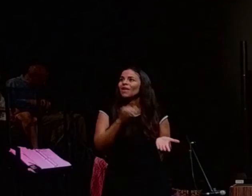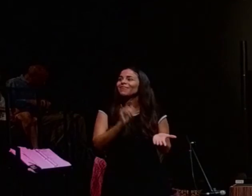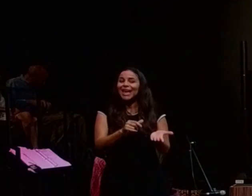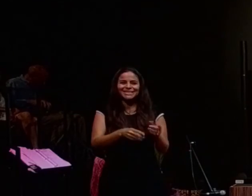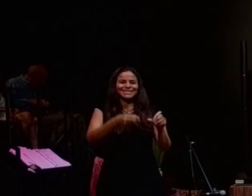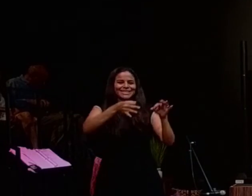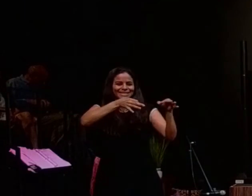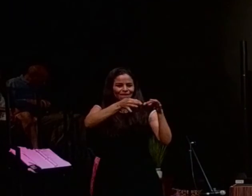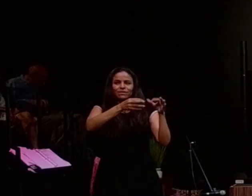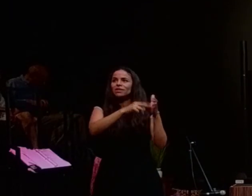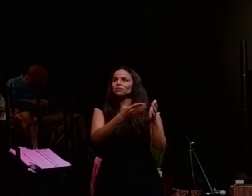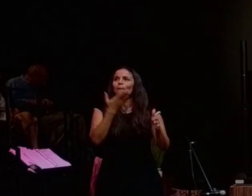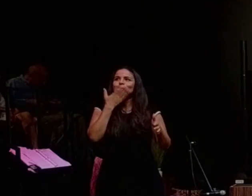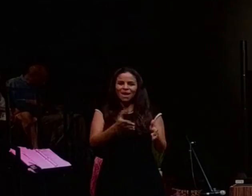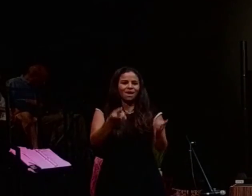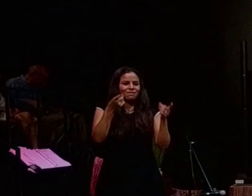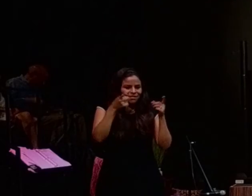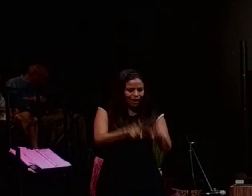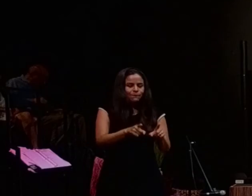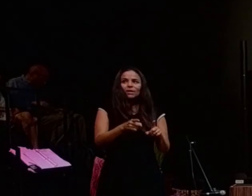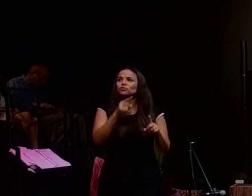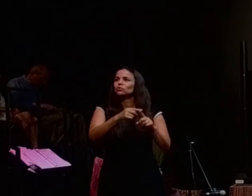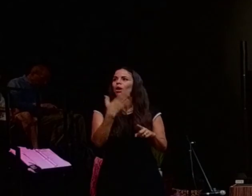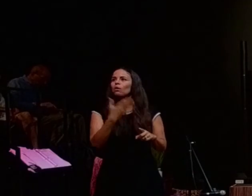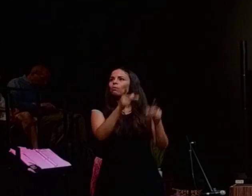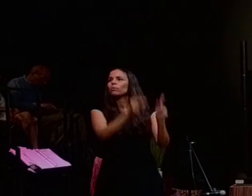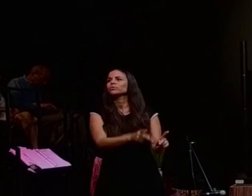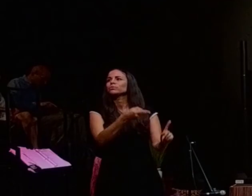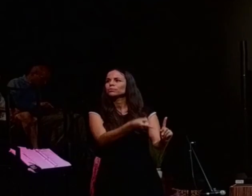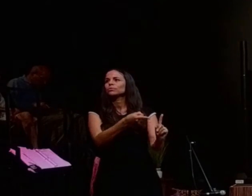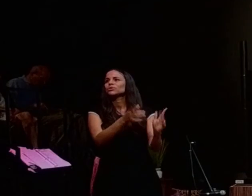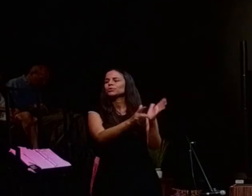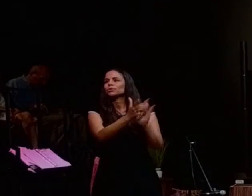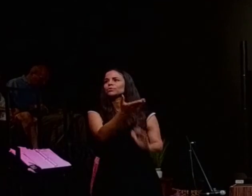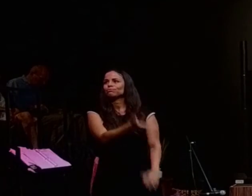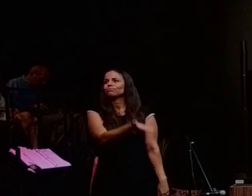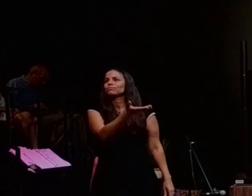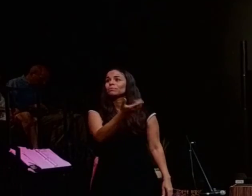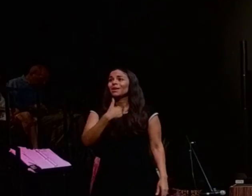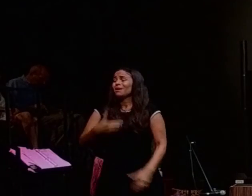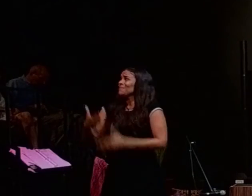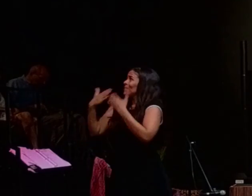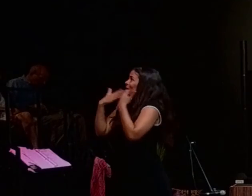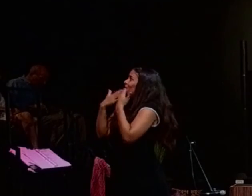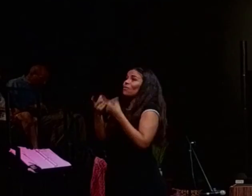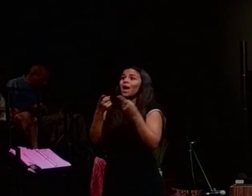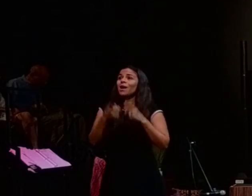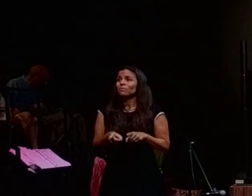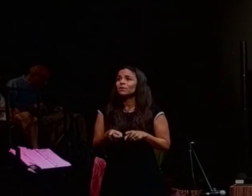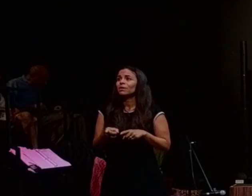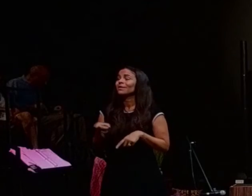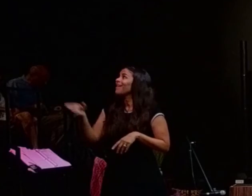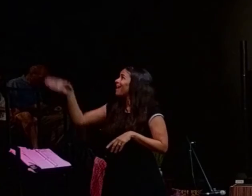the definition of bad things happening to good people, right? It is, right there. But I'm so grateful it did happen. I'm so